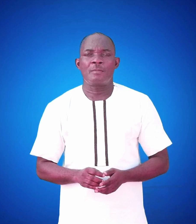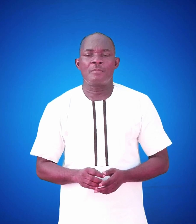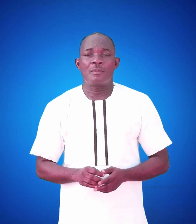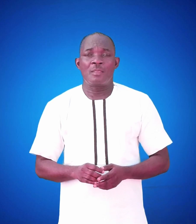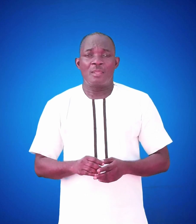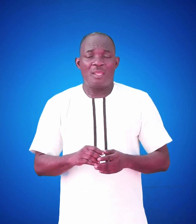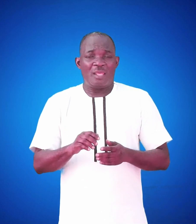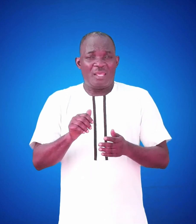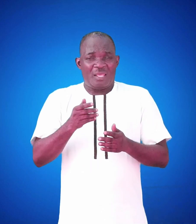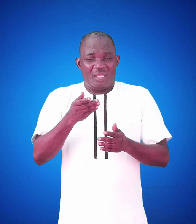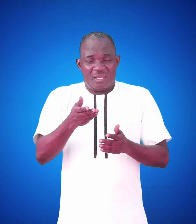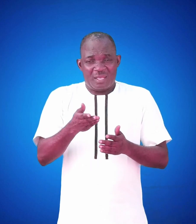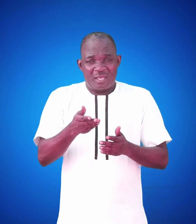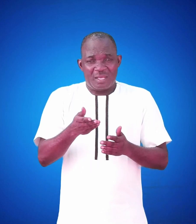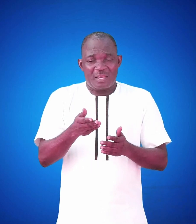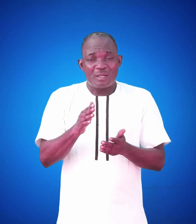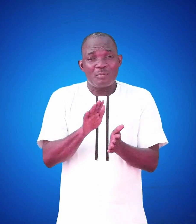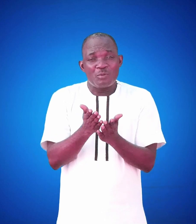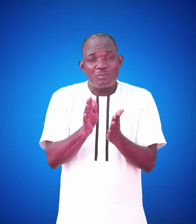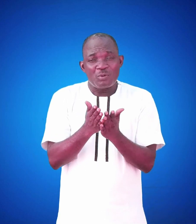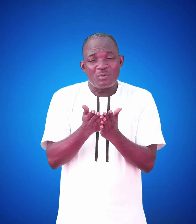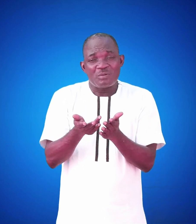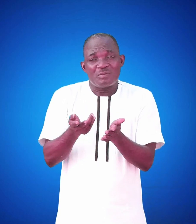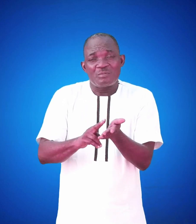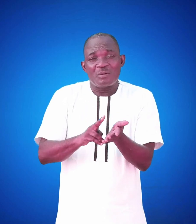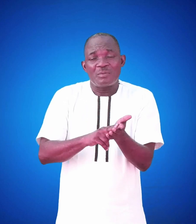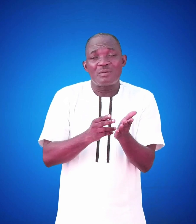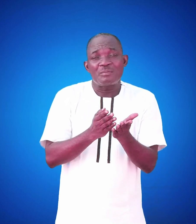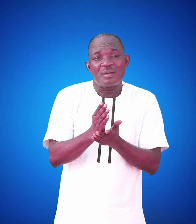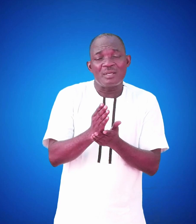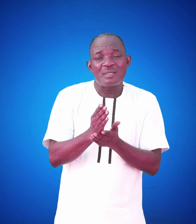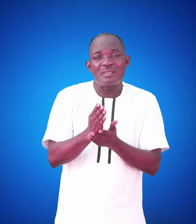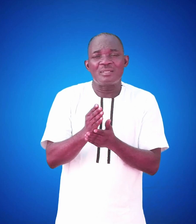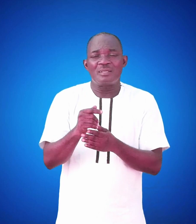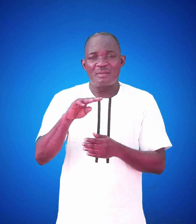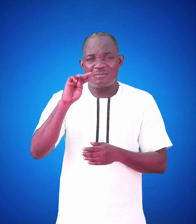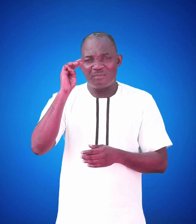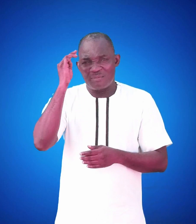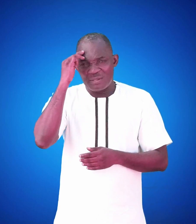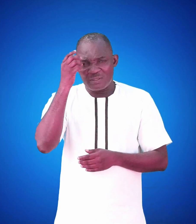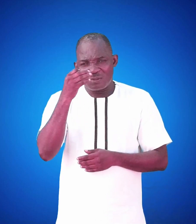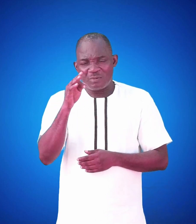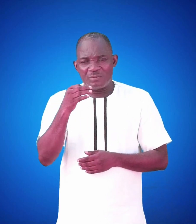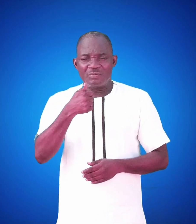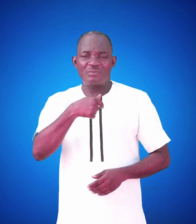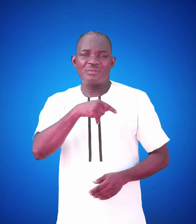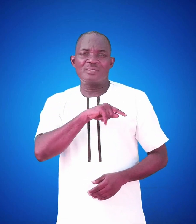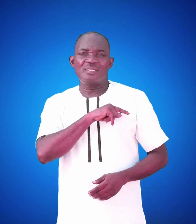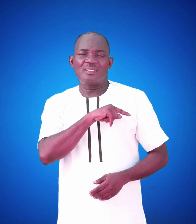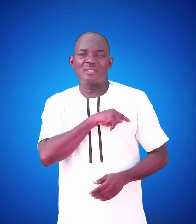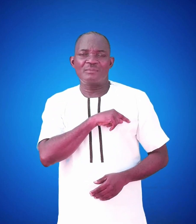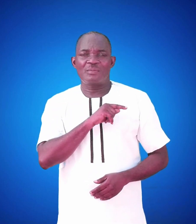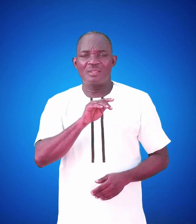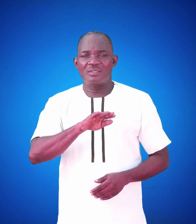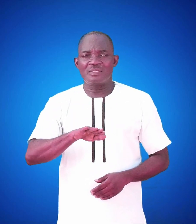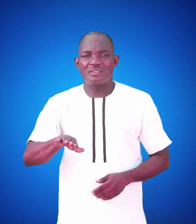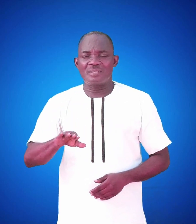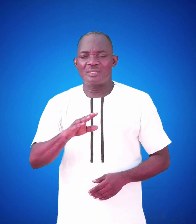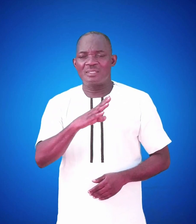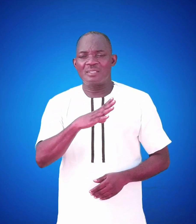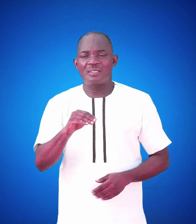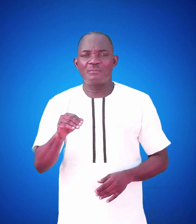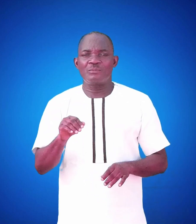This material was developed by the Ministry of Gender,